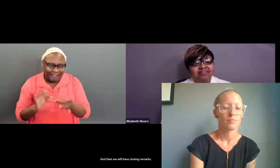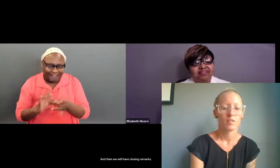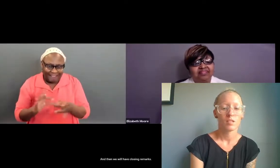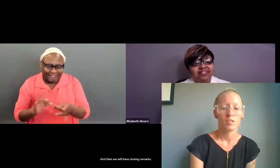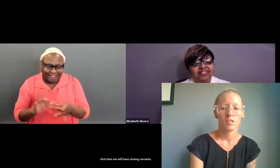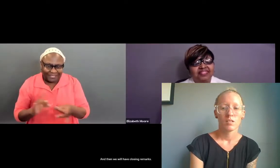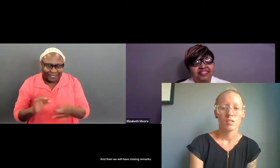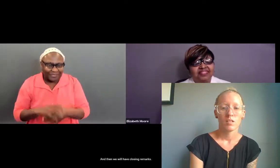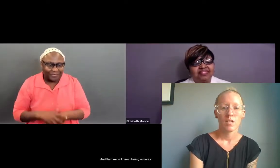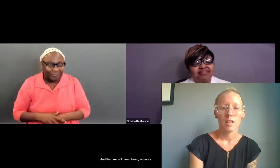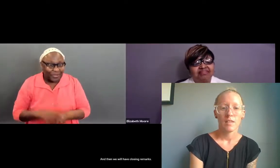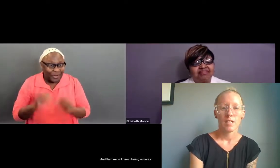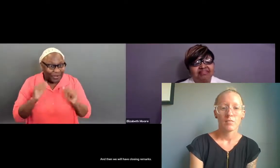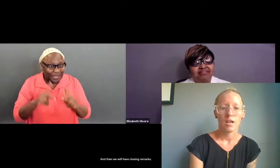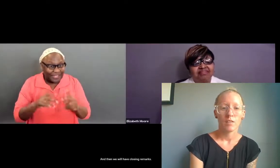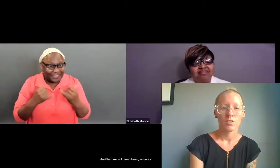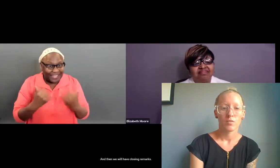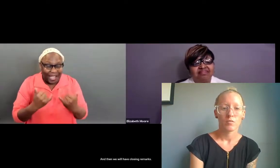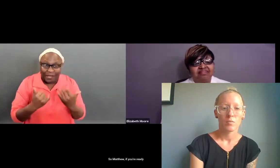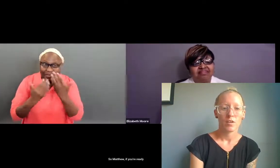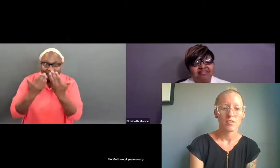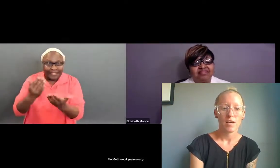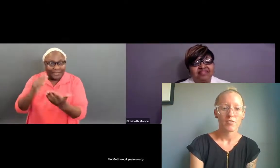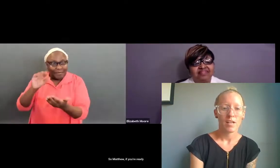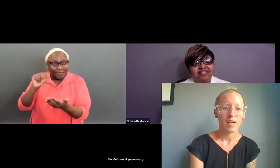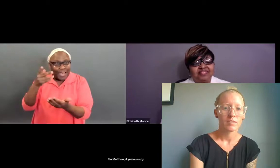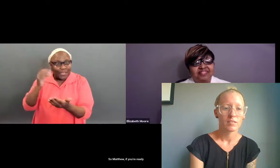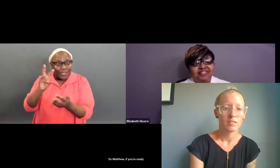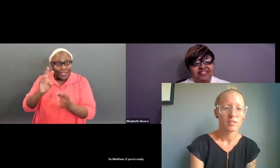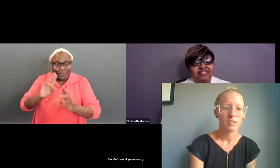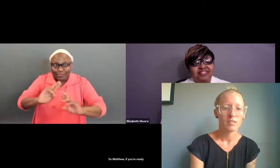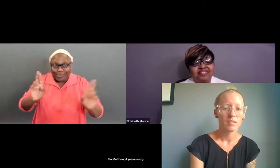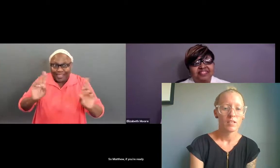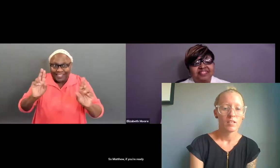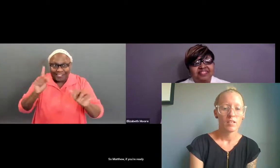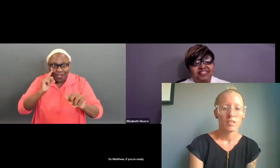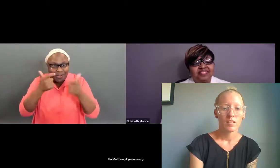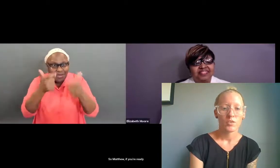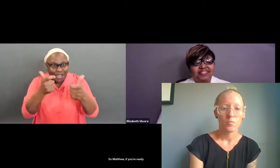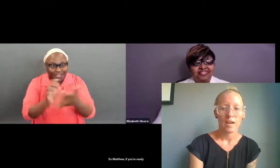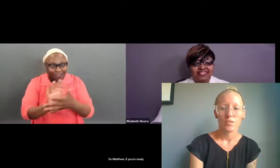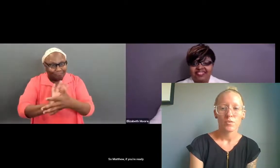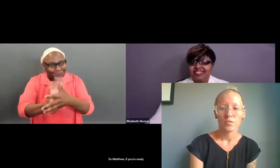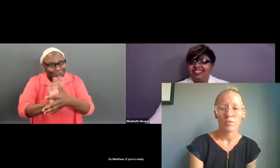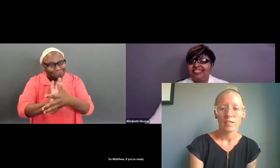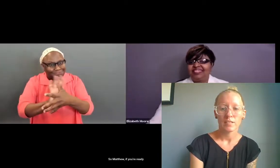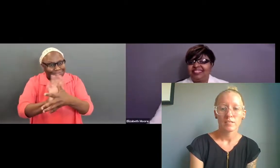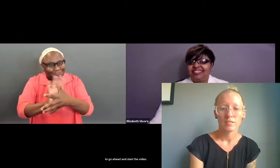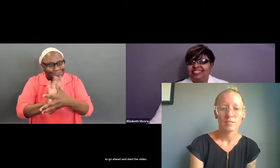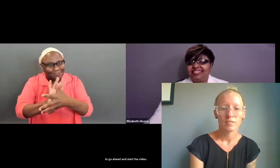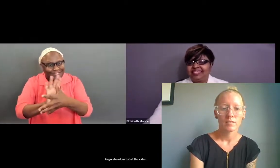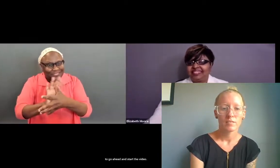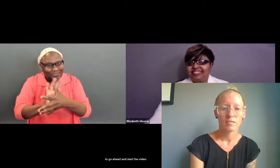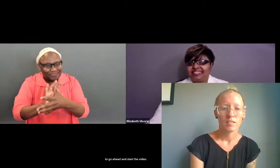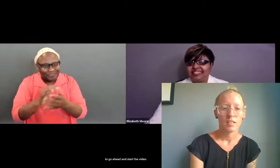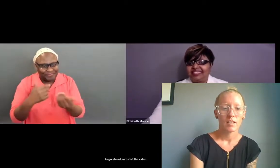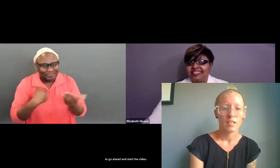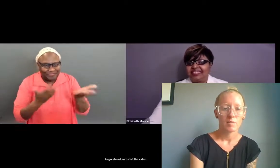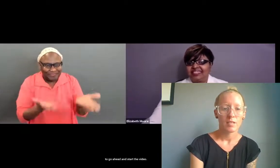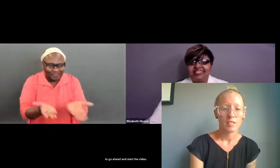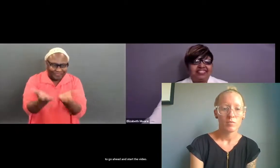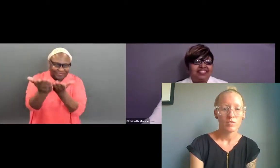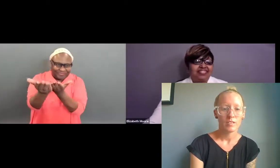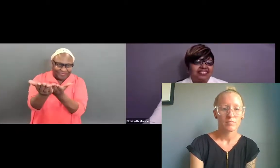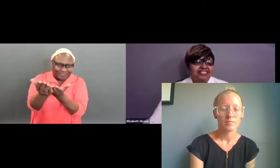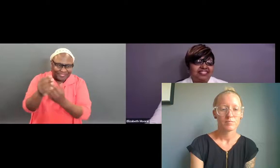film. And then we'll have closing remarks after that. So Matthew, if you're ready,